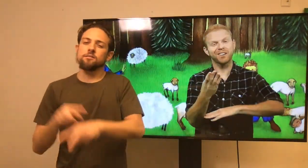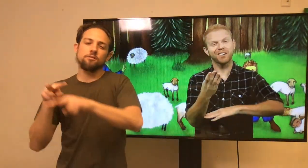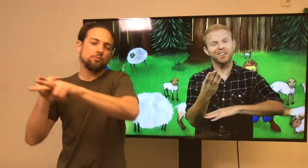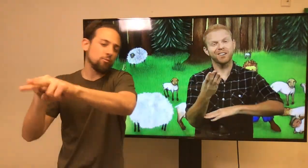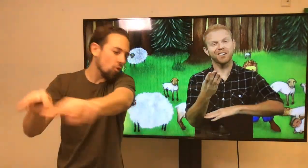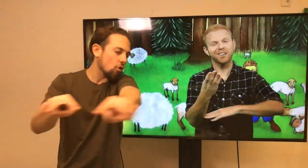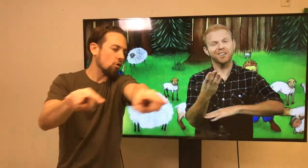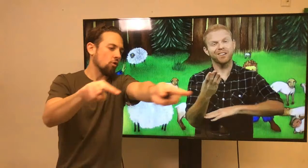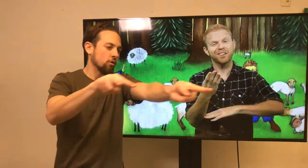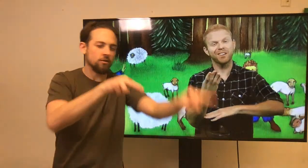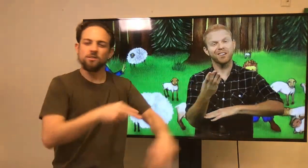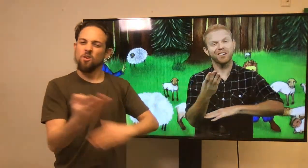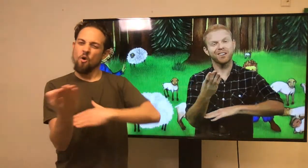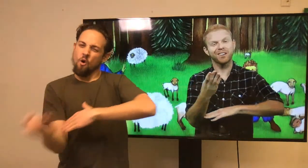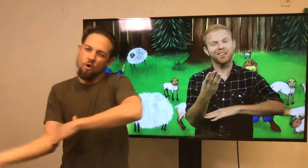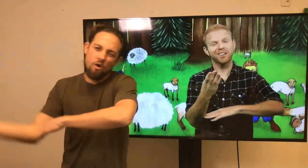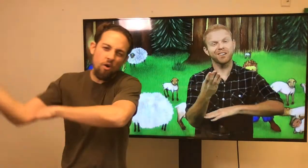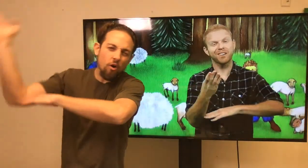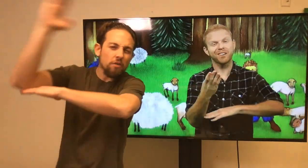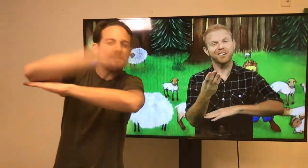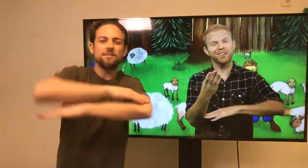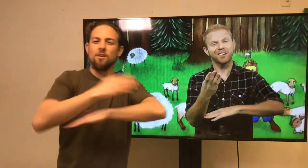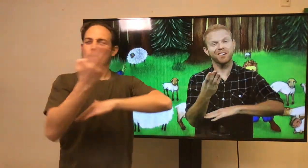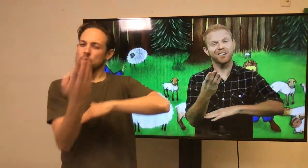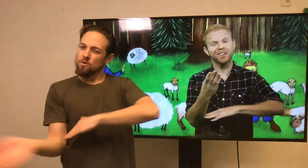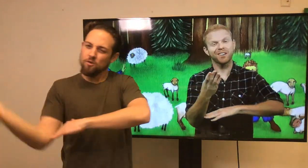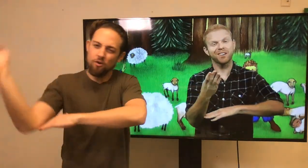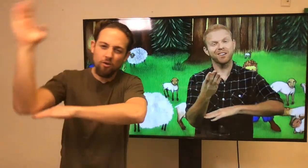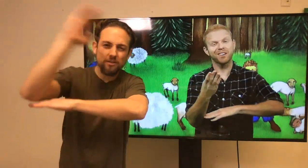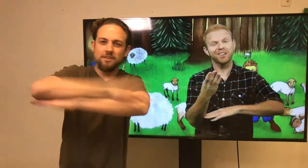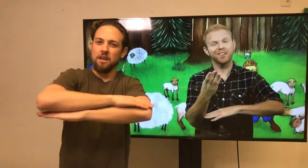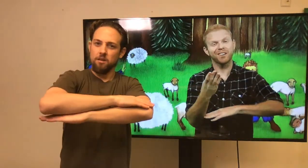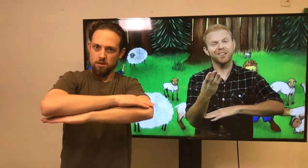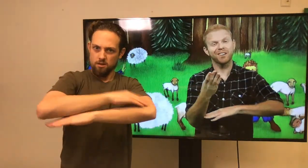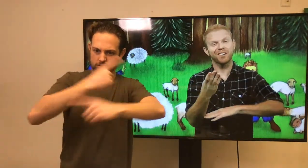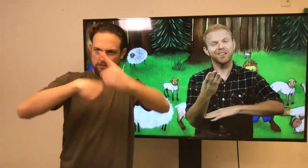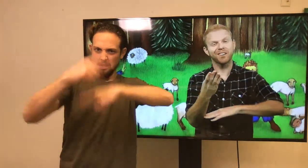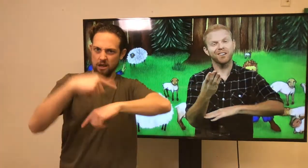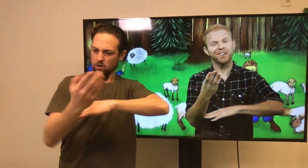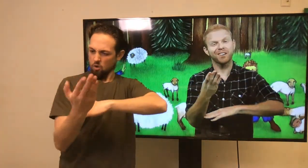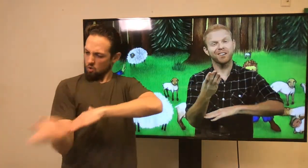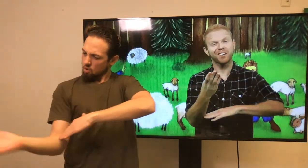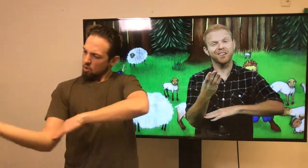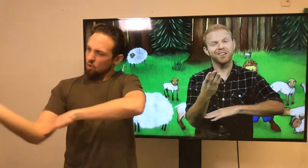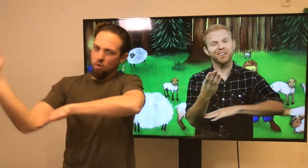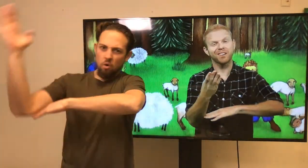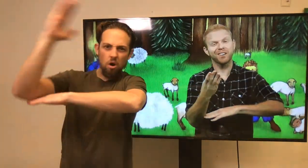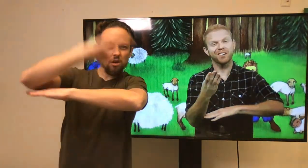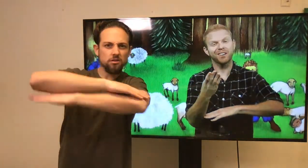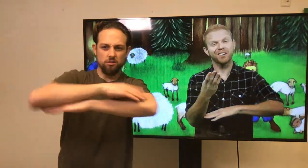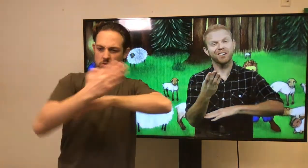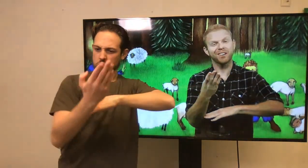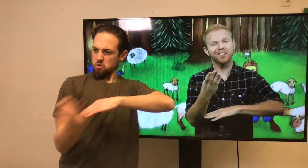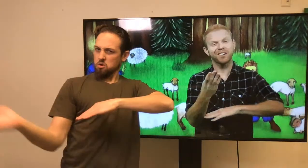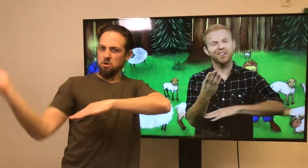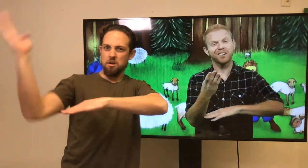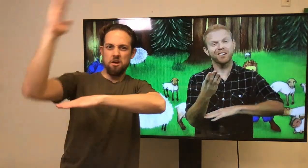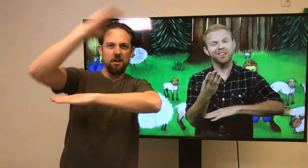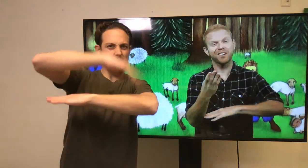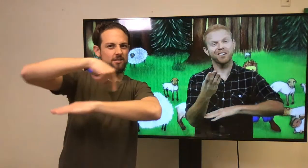and sat and watched the sheep for hours, all day, day in, day out. So this is the sign that we use for